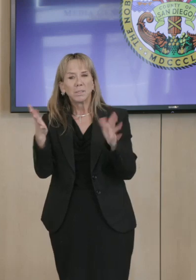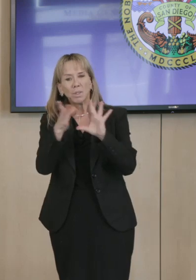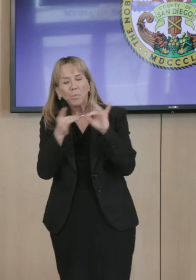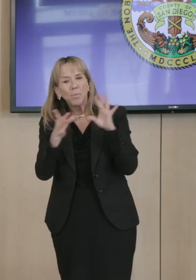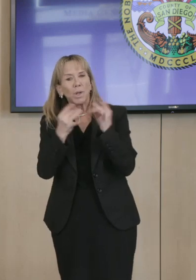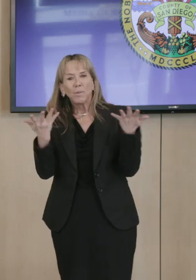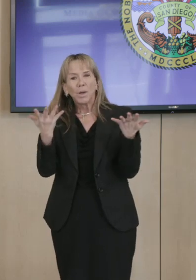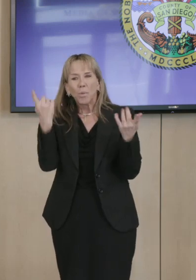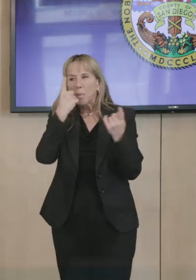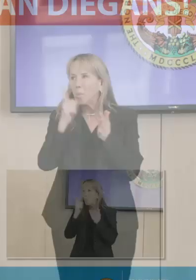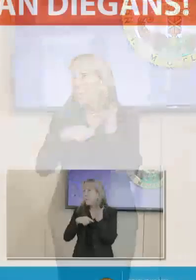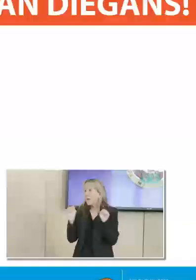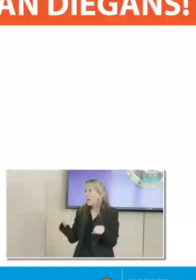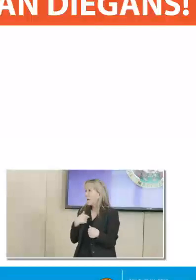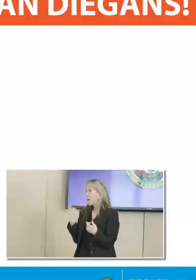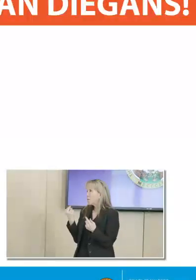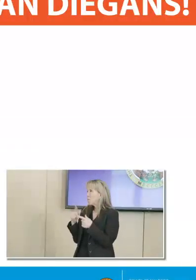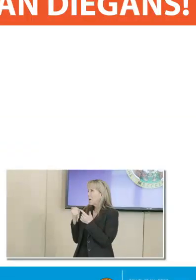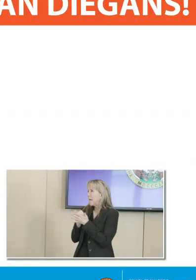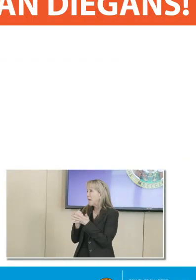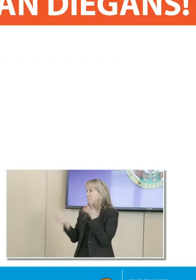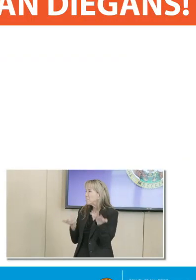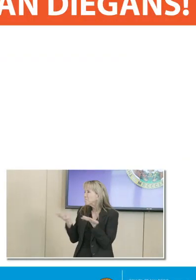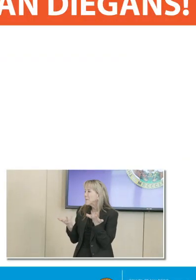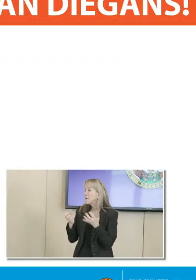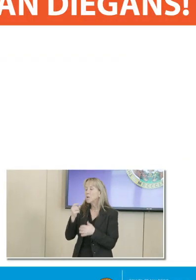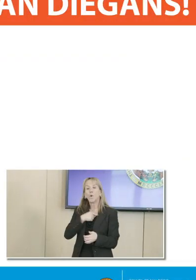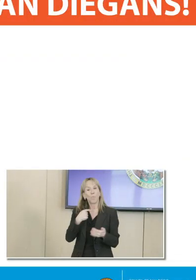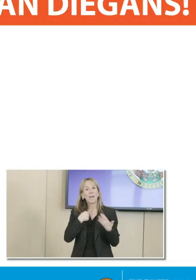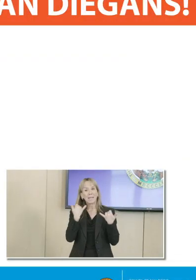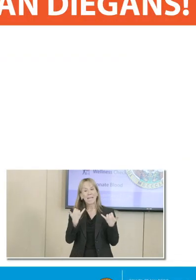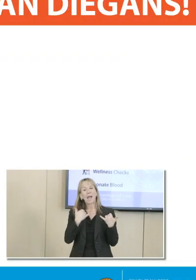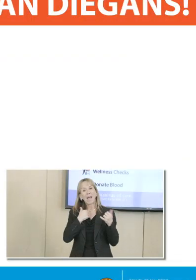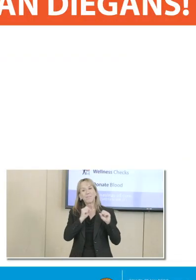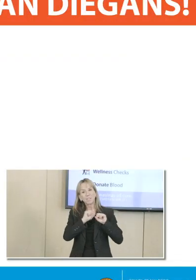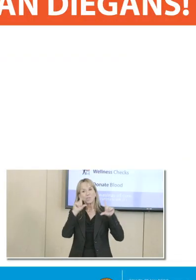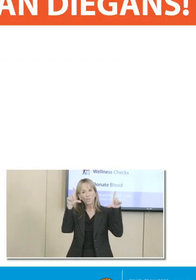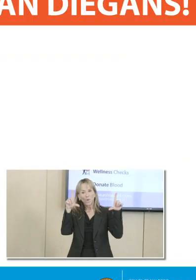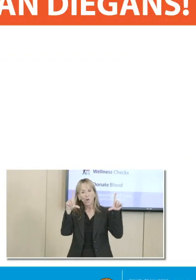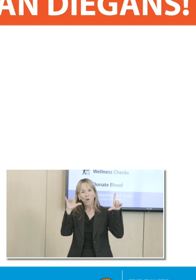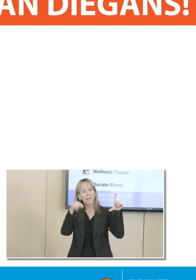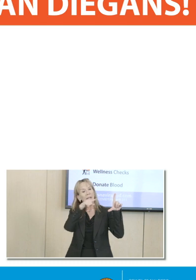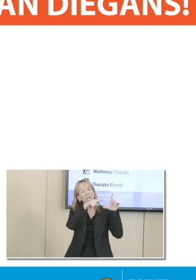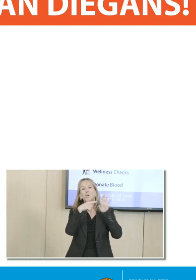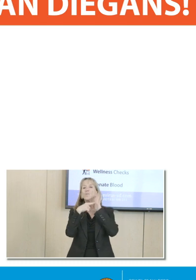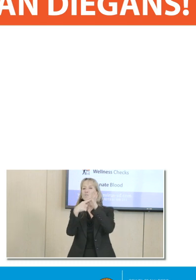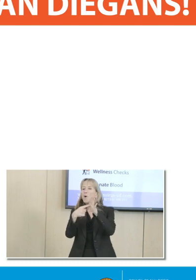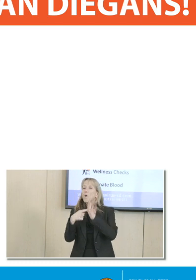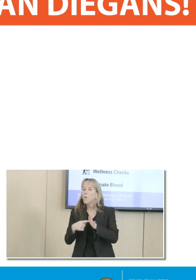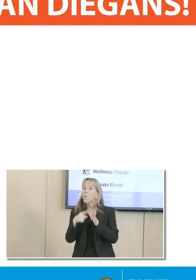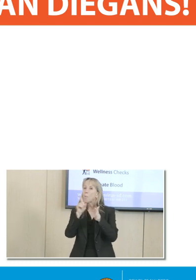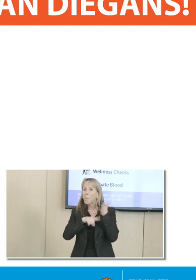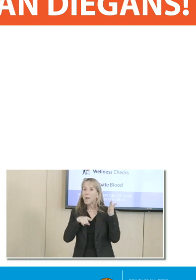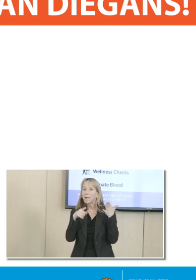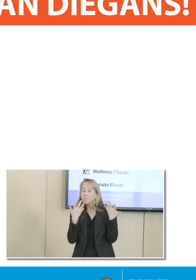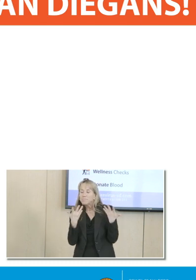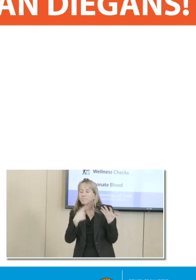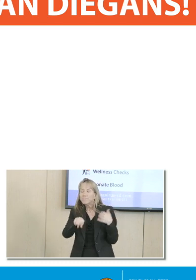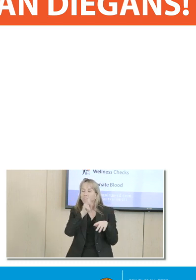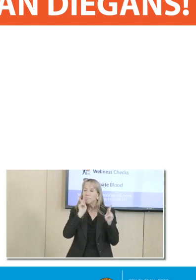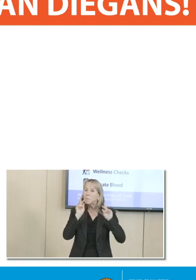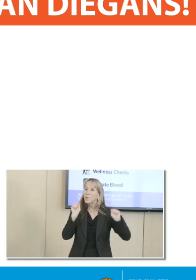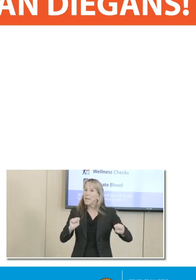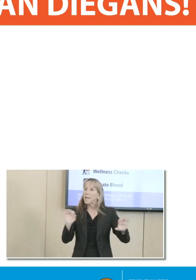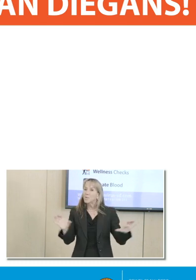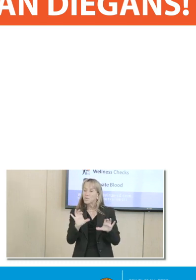do? Well, we've put together a chart that, or diagram that really focuses on things that people can do while staying home or